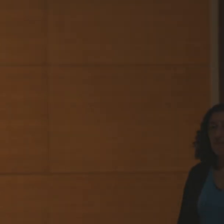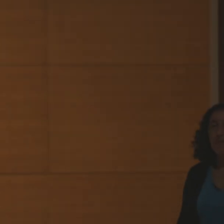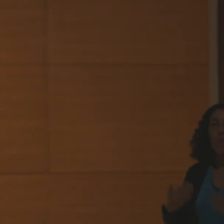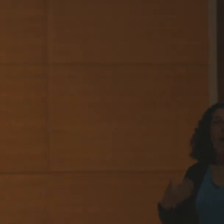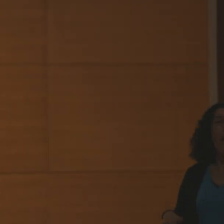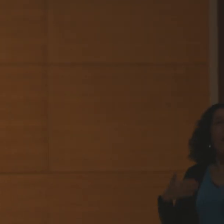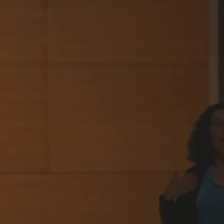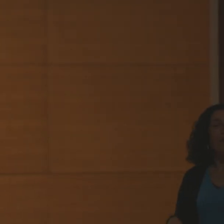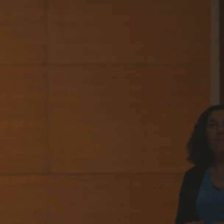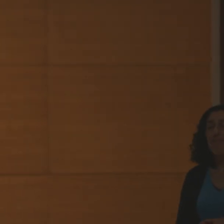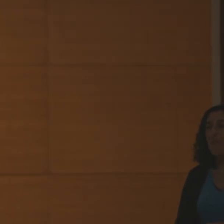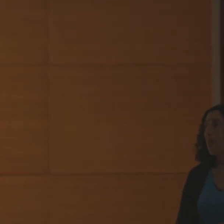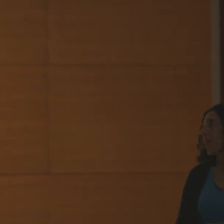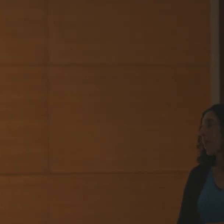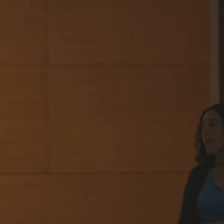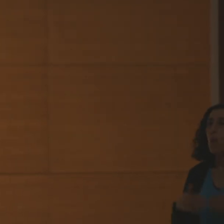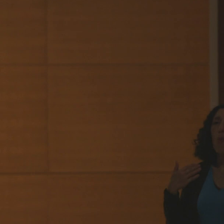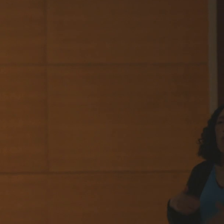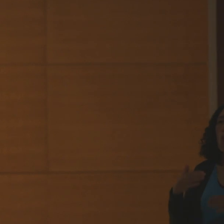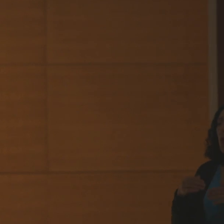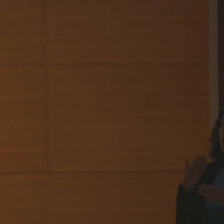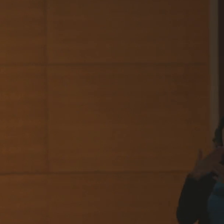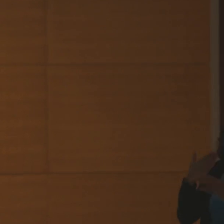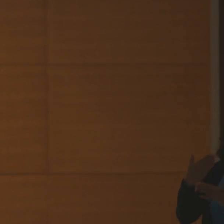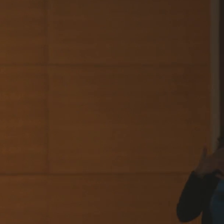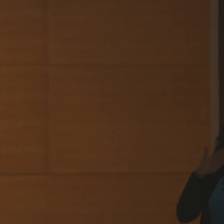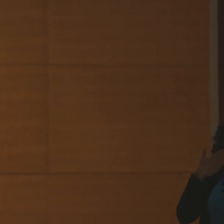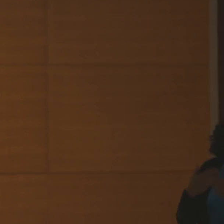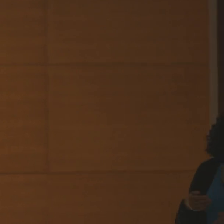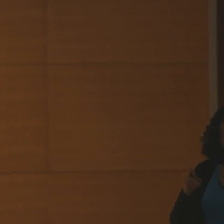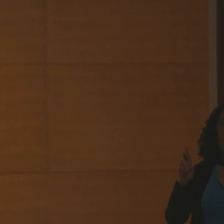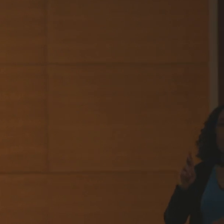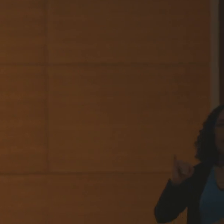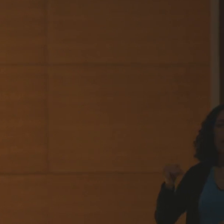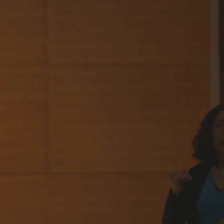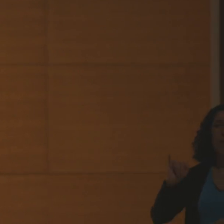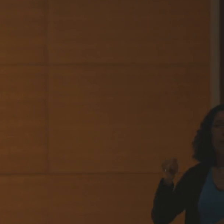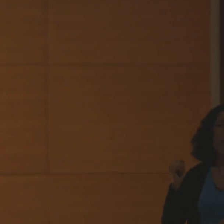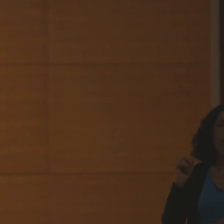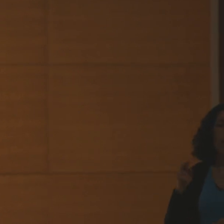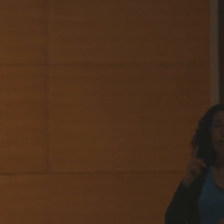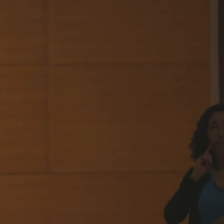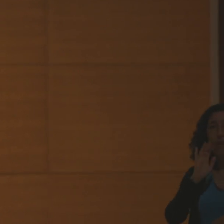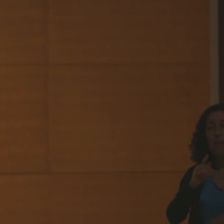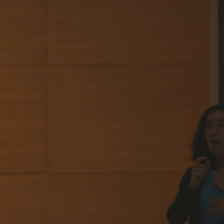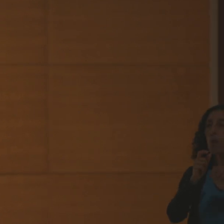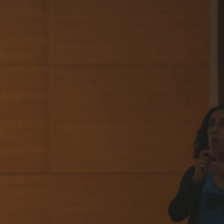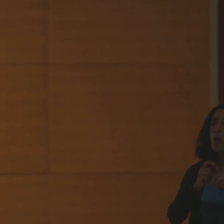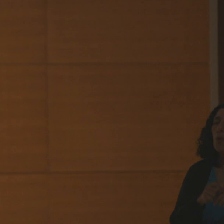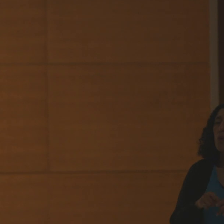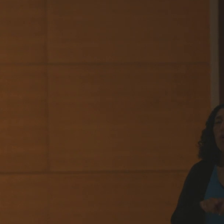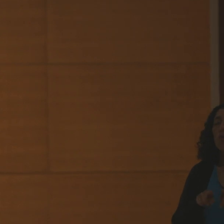Wow. Big, big gratitude to Robert Jones Jr., not just for your words, brother, but for bestowing this great